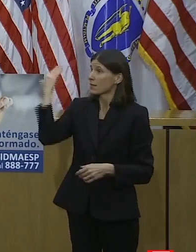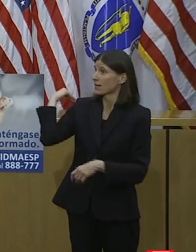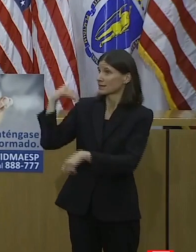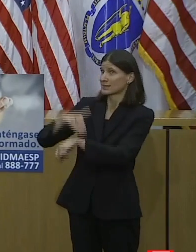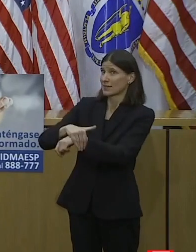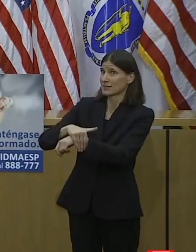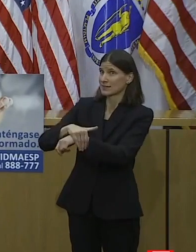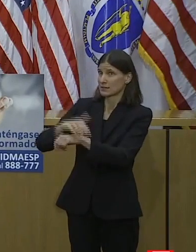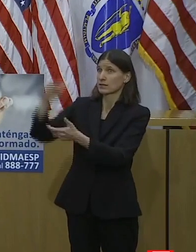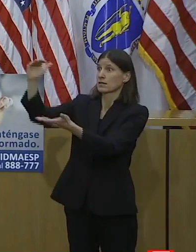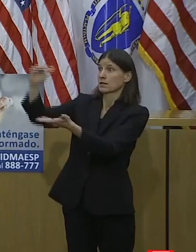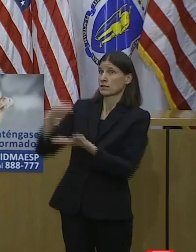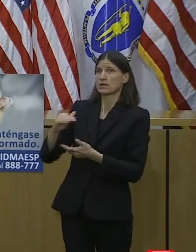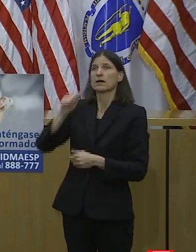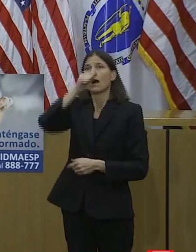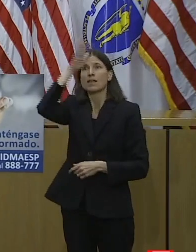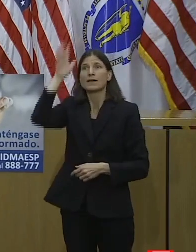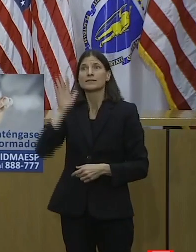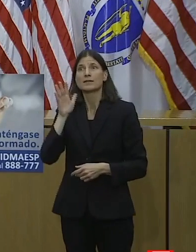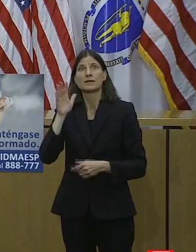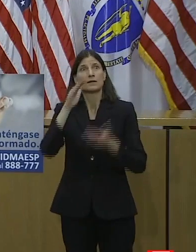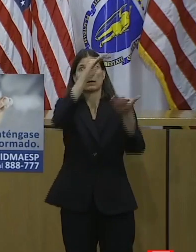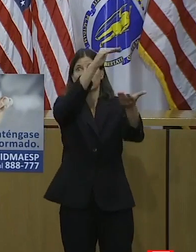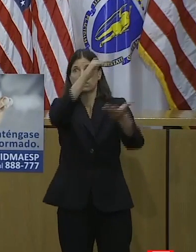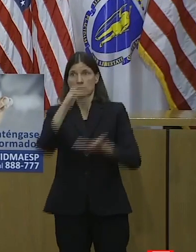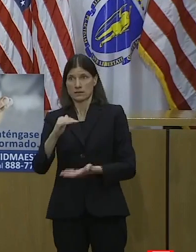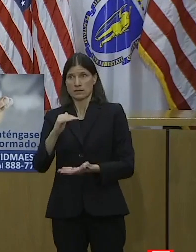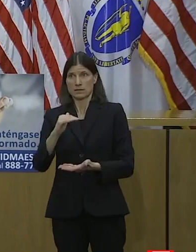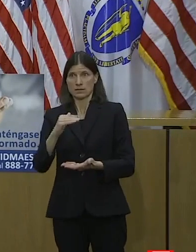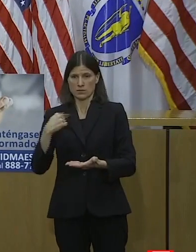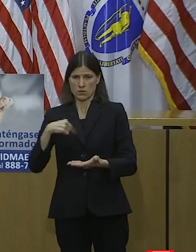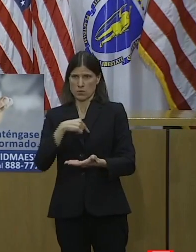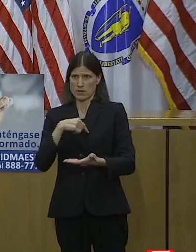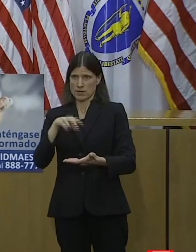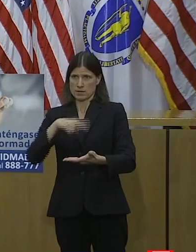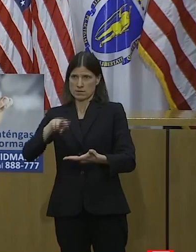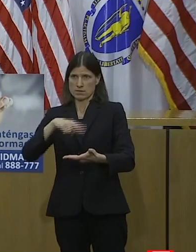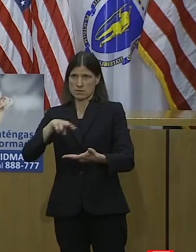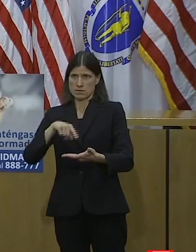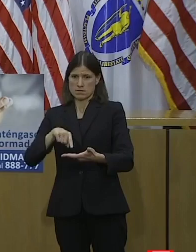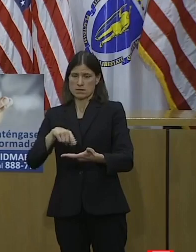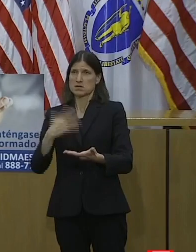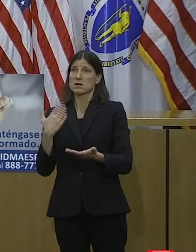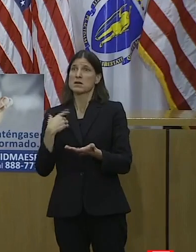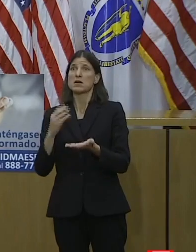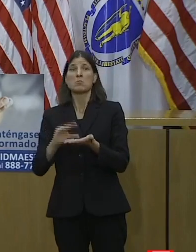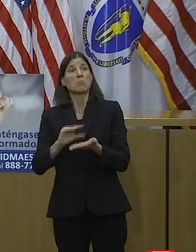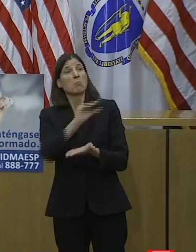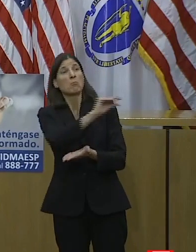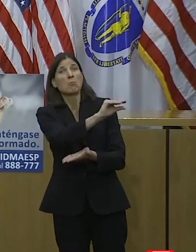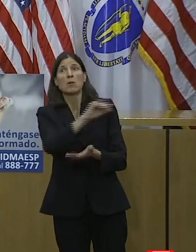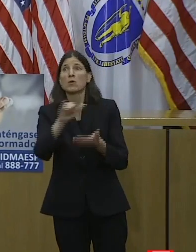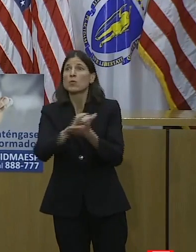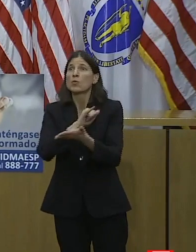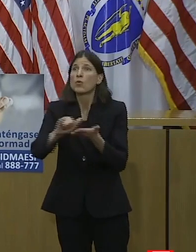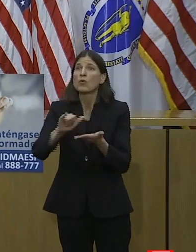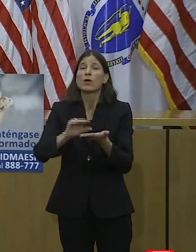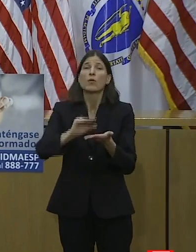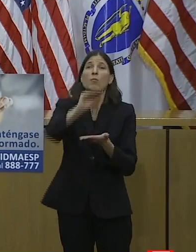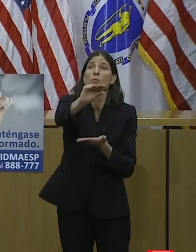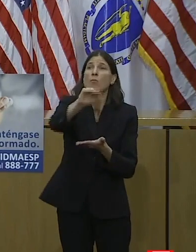line on this is you work through the logistics associated with both the airport you're flying in and out of,